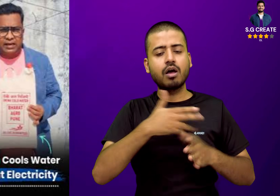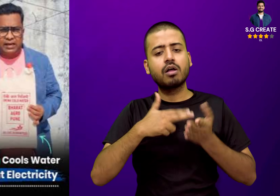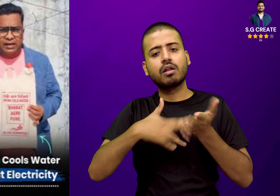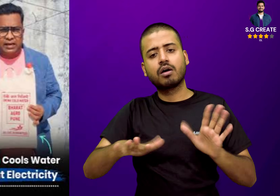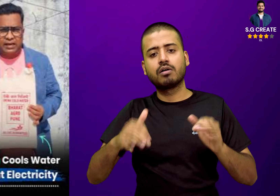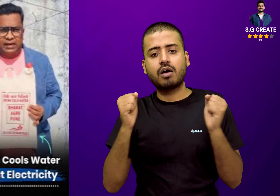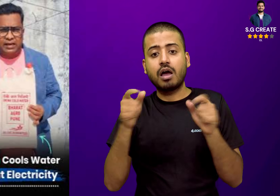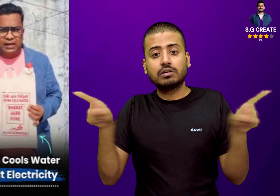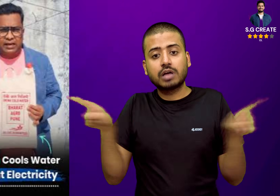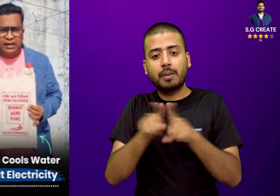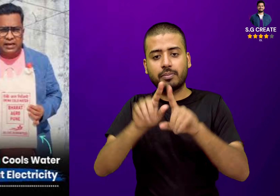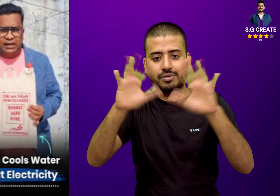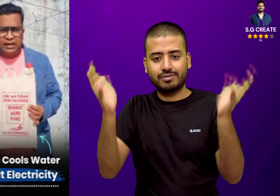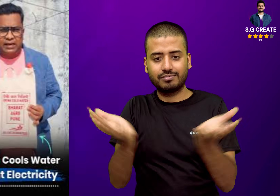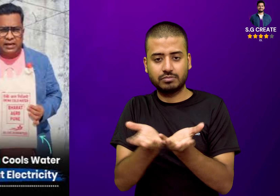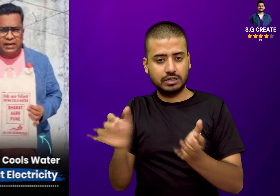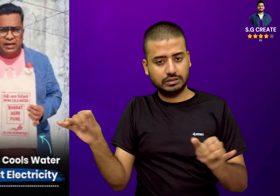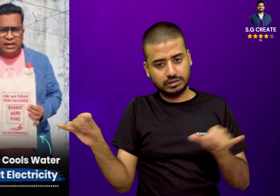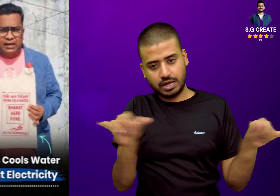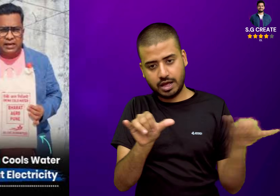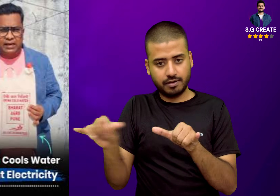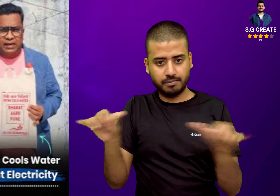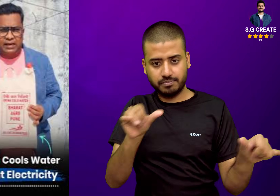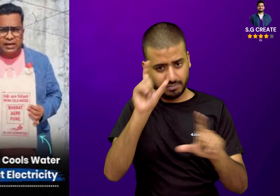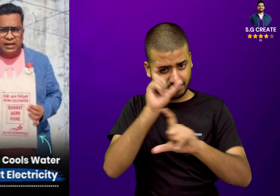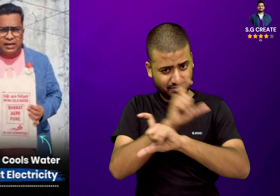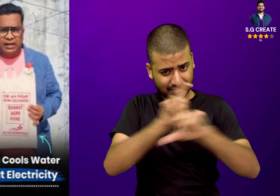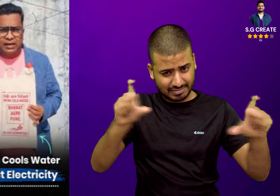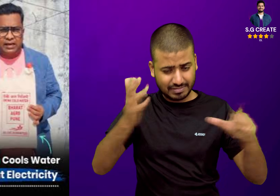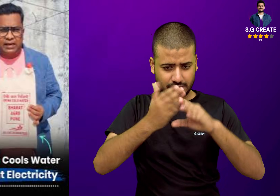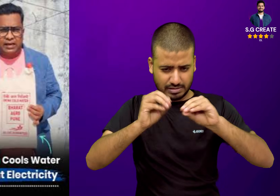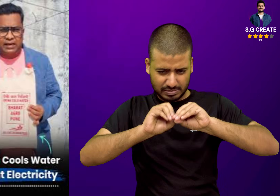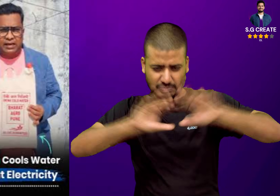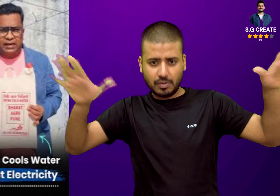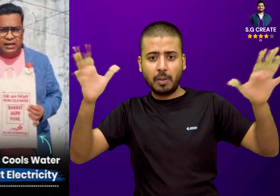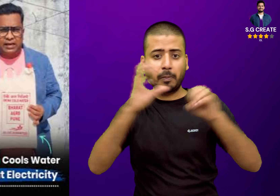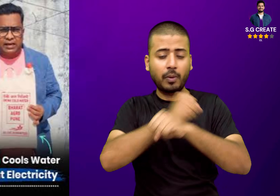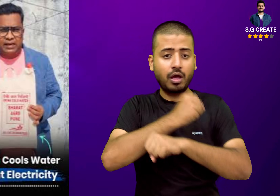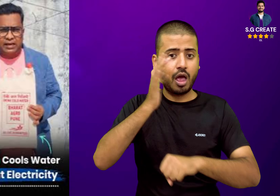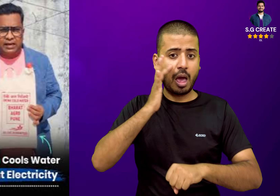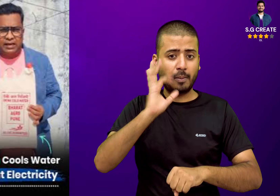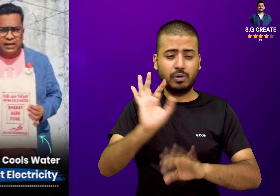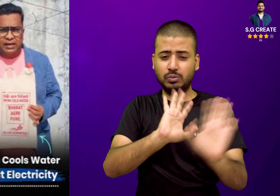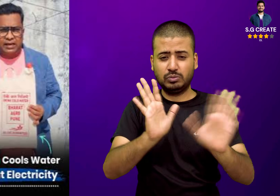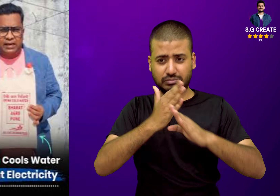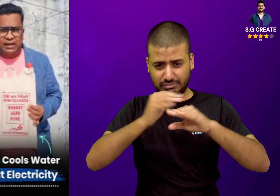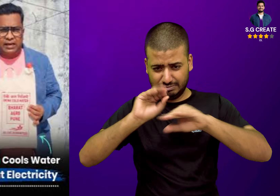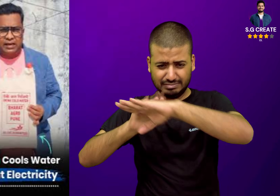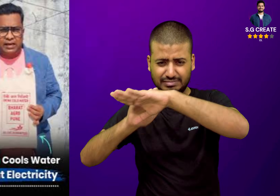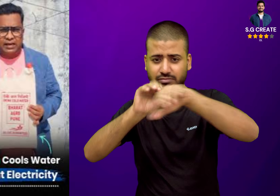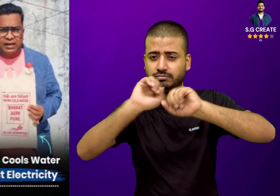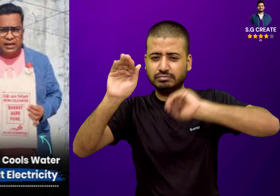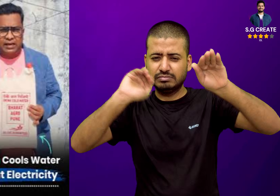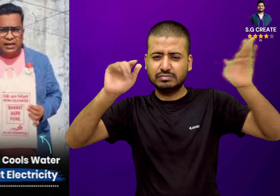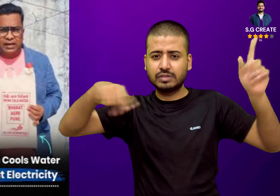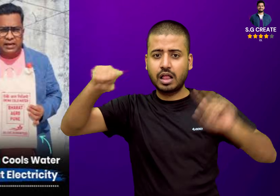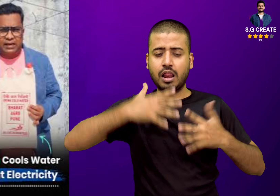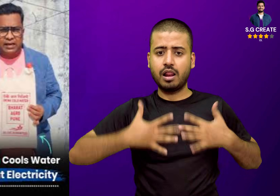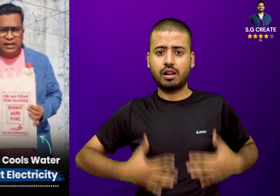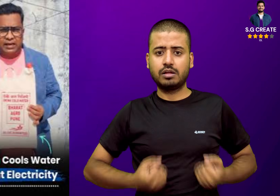High humidity levels slow down the evaporation process, reducing its cooling performance. Essential curing setup instructions. Because